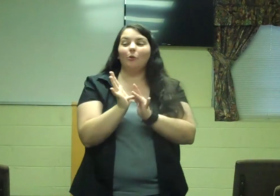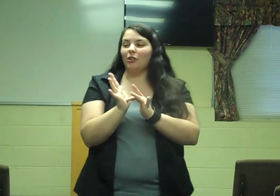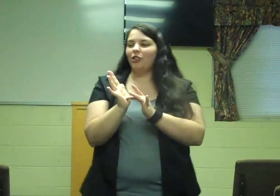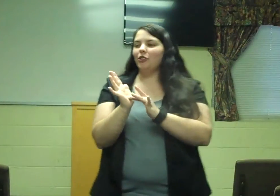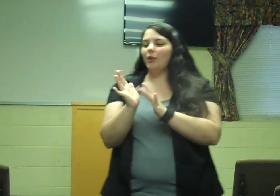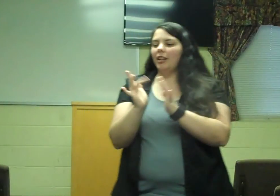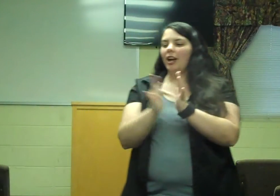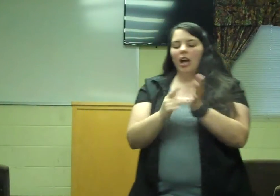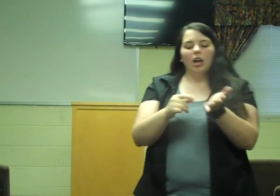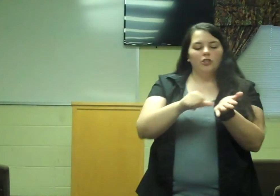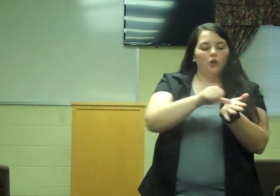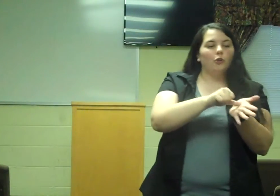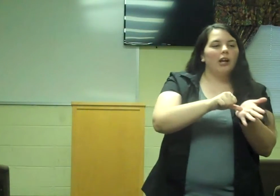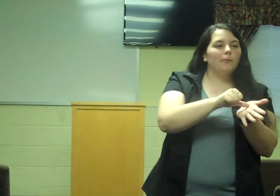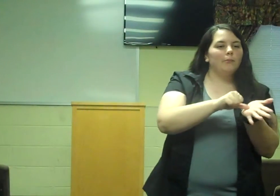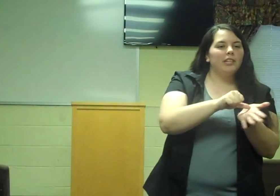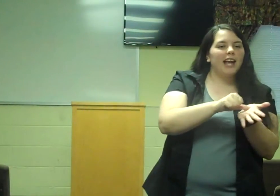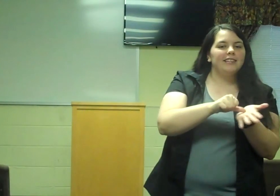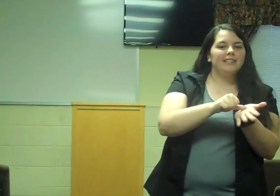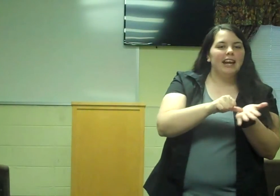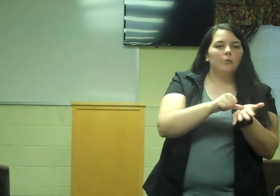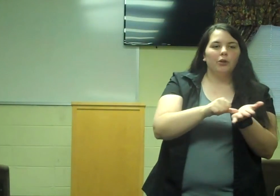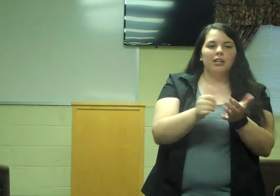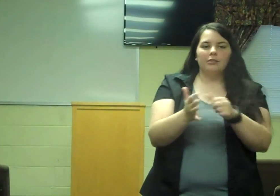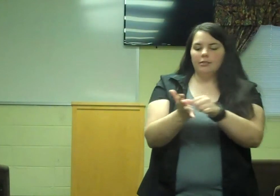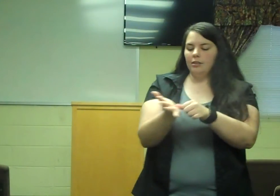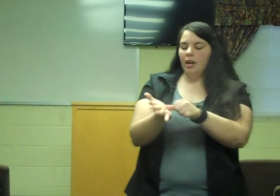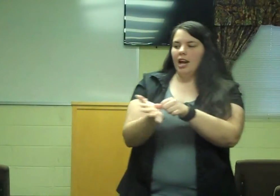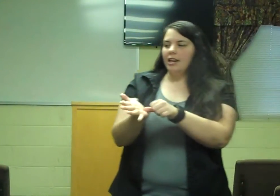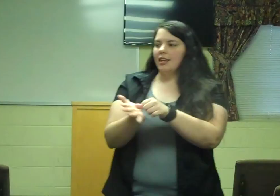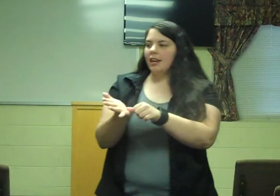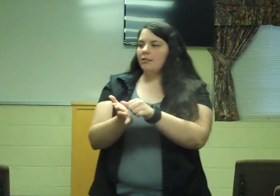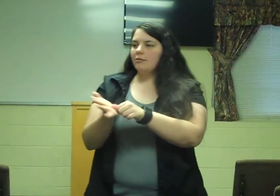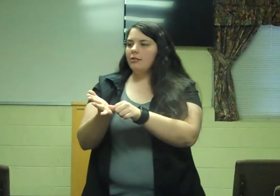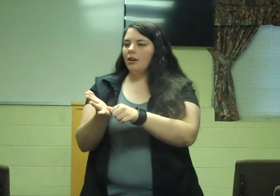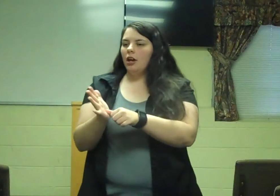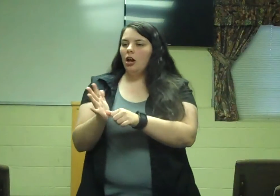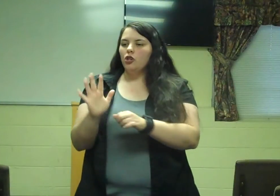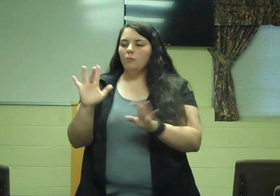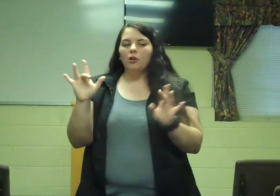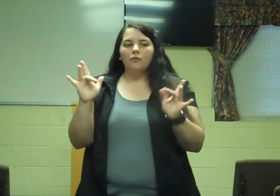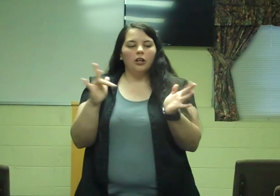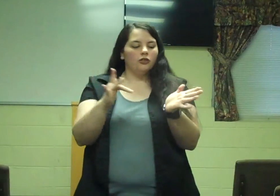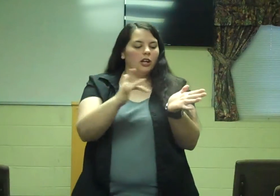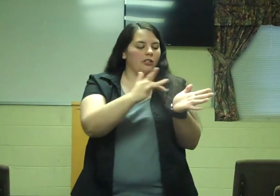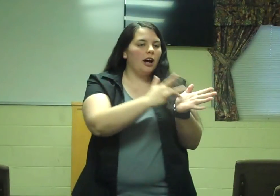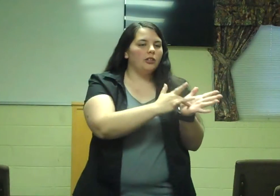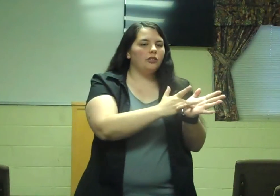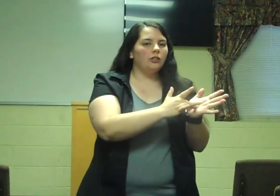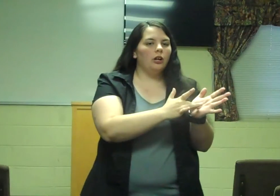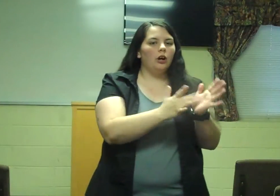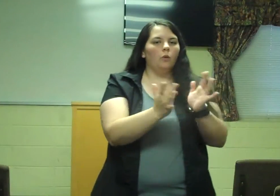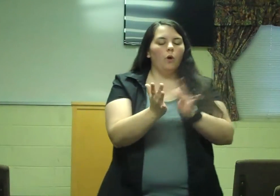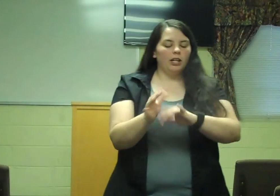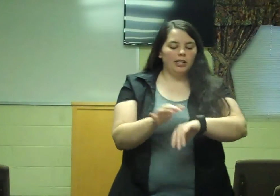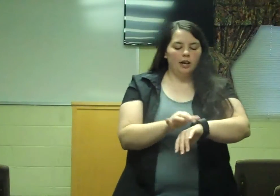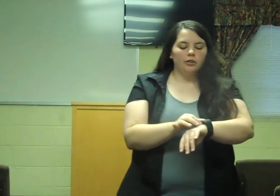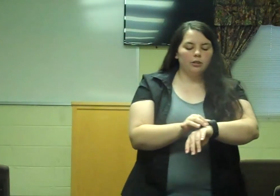was actually this week. So, the way to remember that is his nail prints in his hands. Your middle fingers are going to touch one and the other.